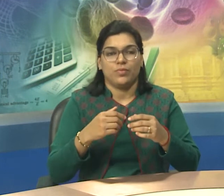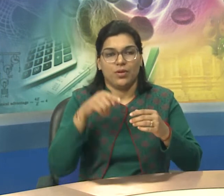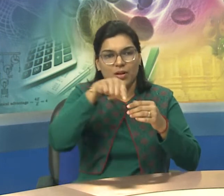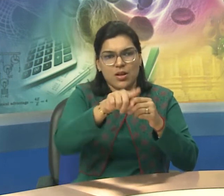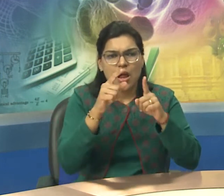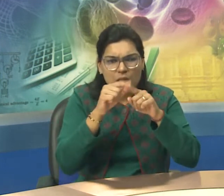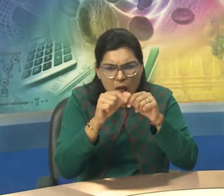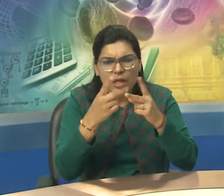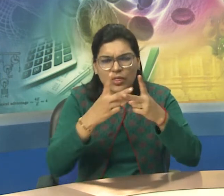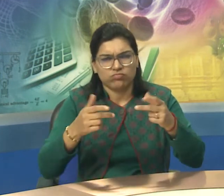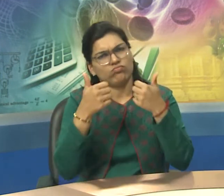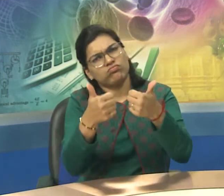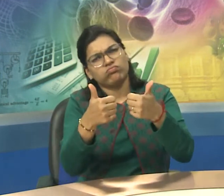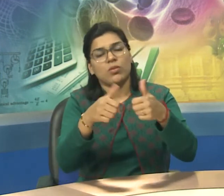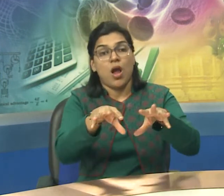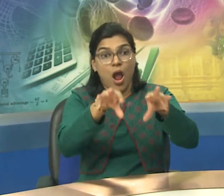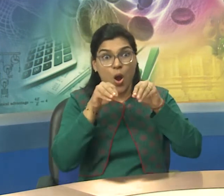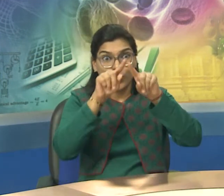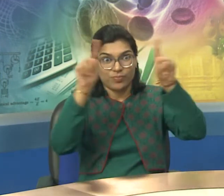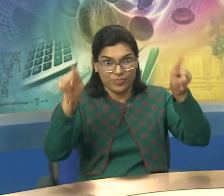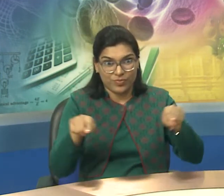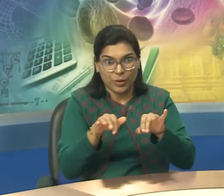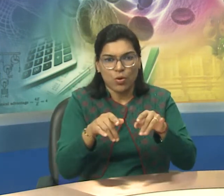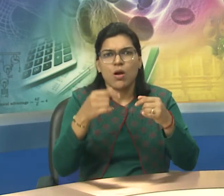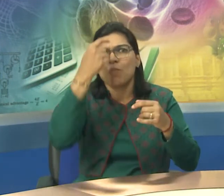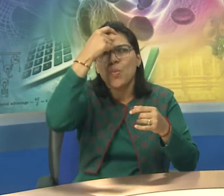export, so they can easily hire an expert.